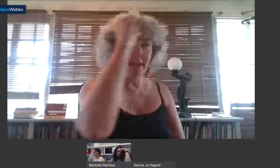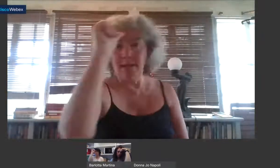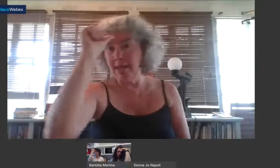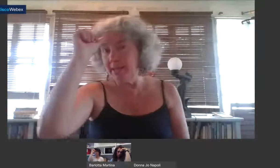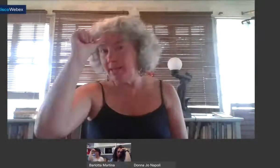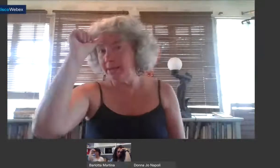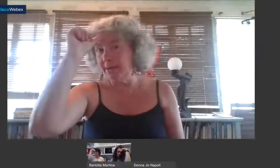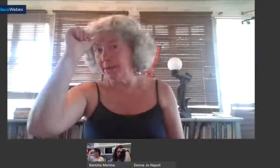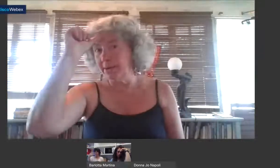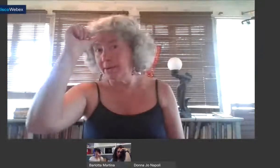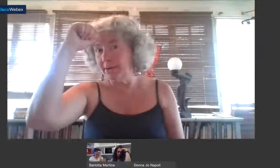and here.